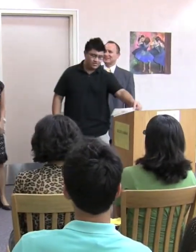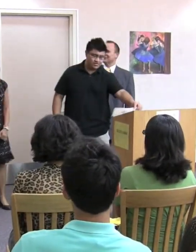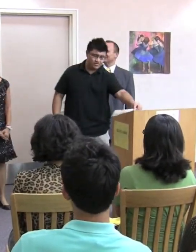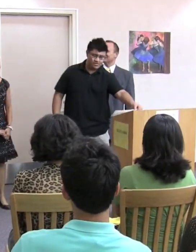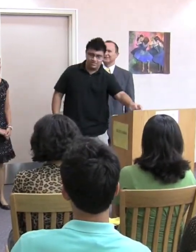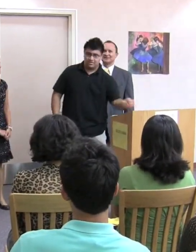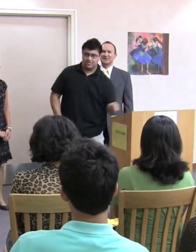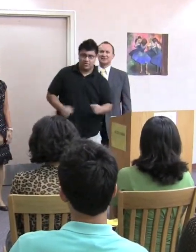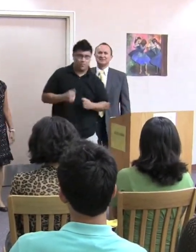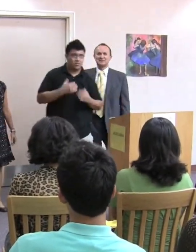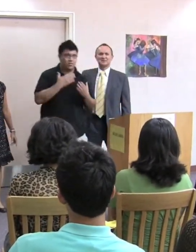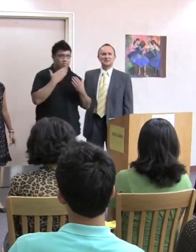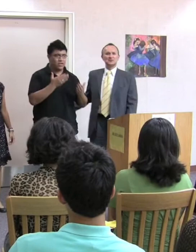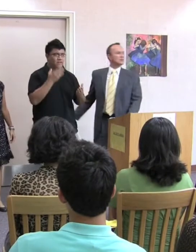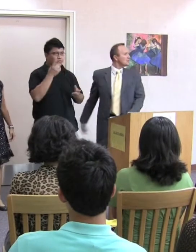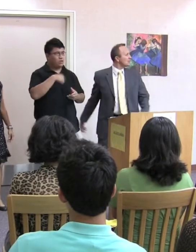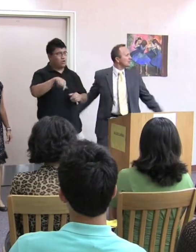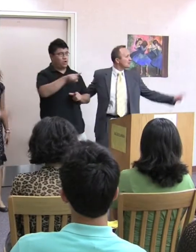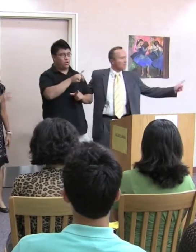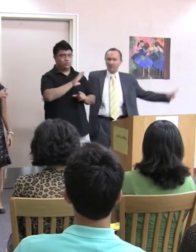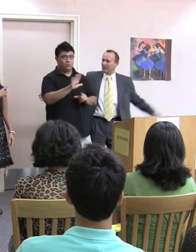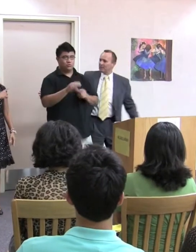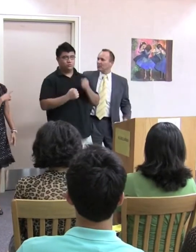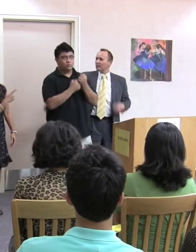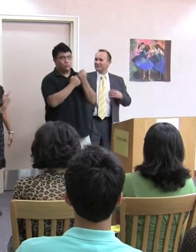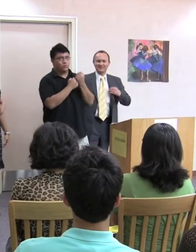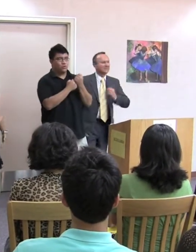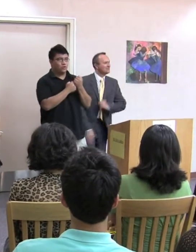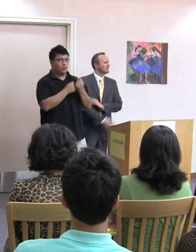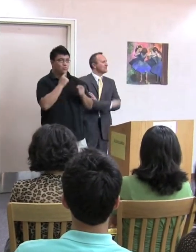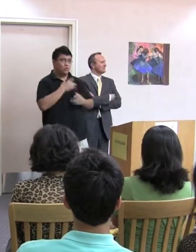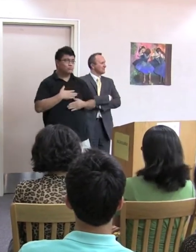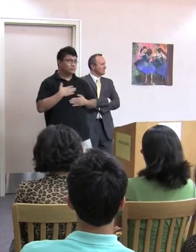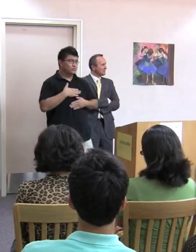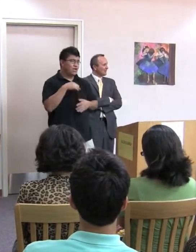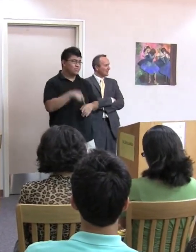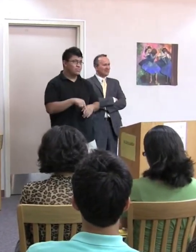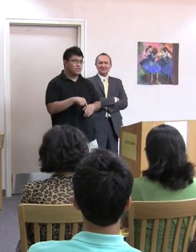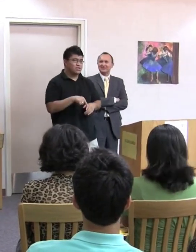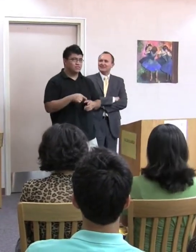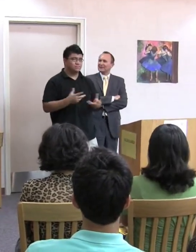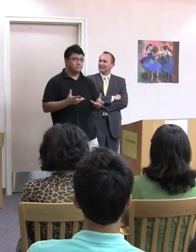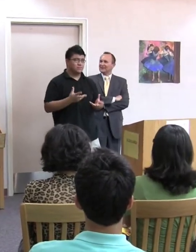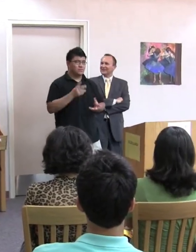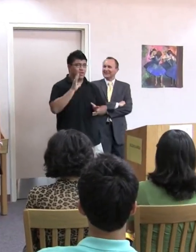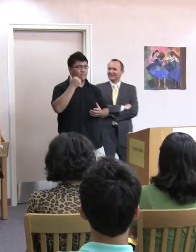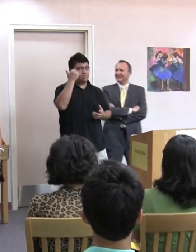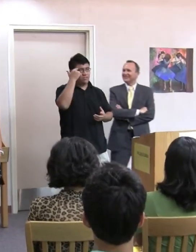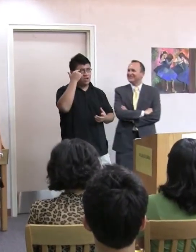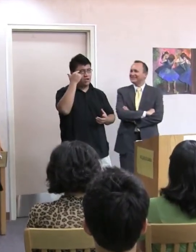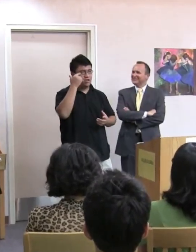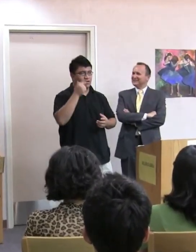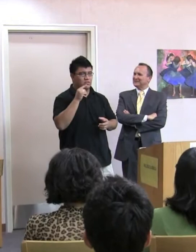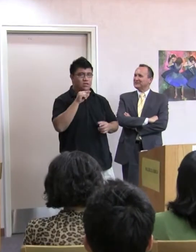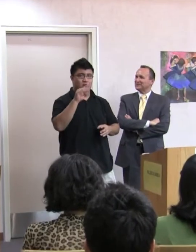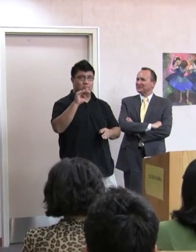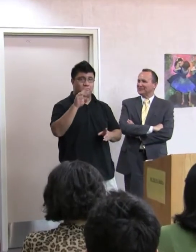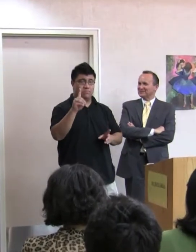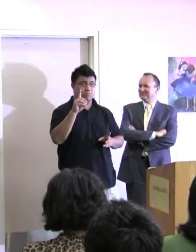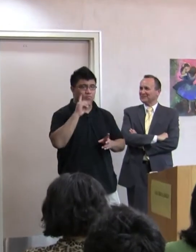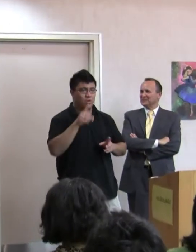of the way. Oh, yes, I want to thank all of you for your support, and I really appreciate